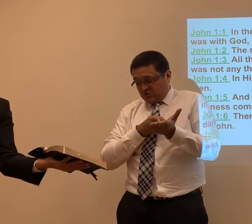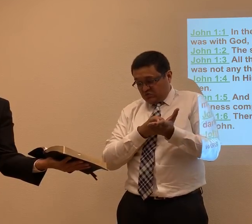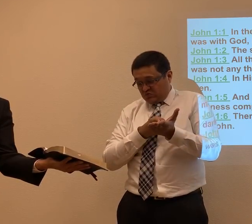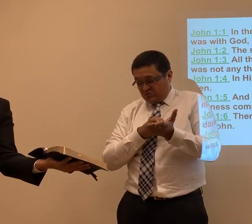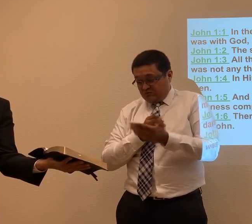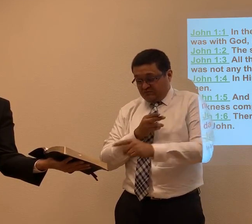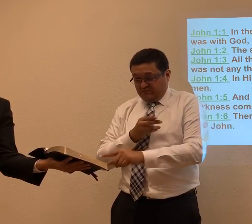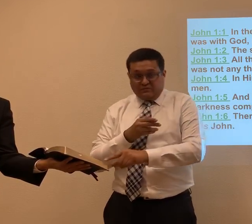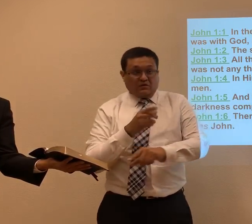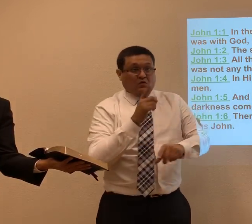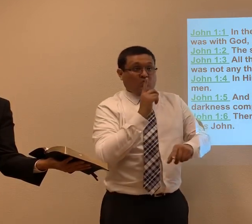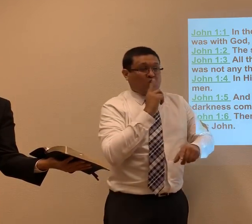truth.